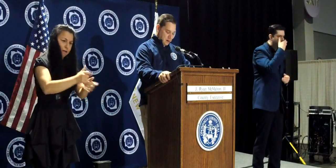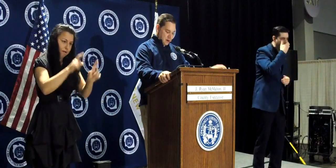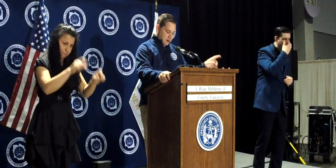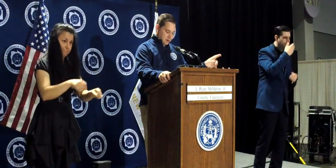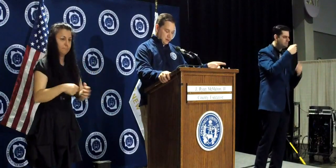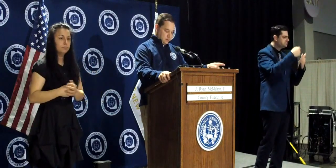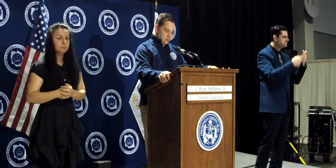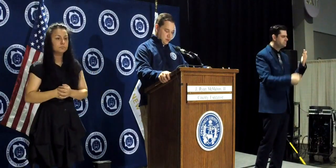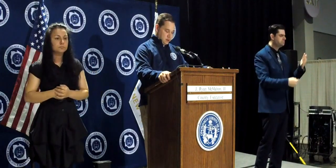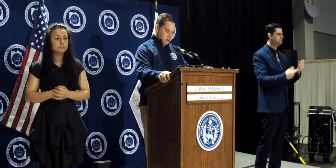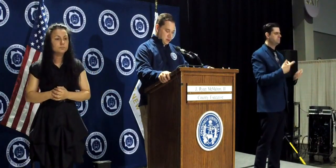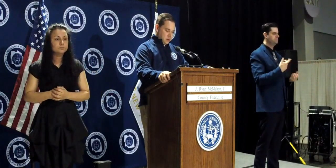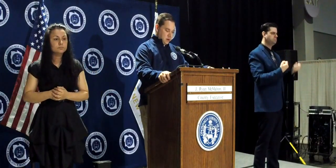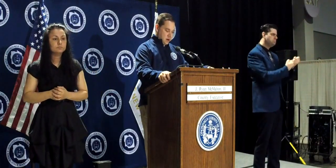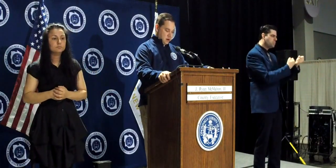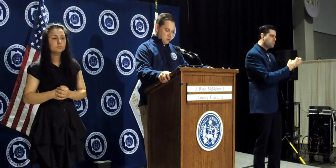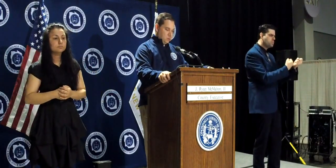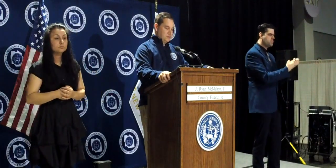masks,